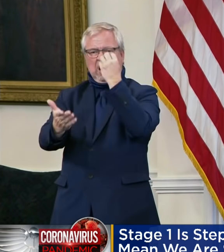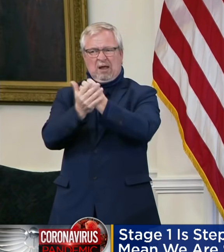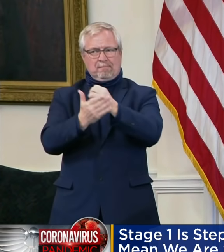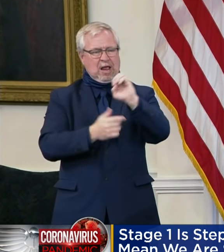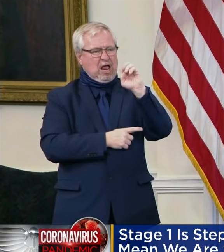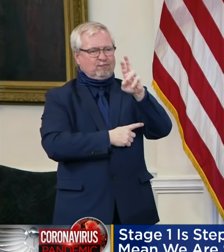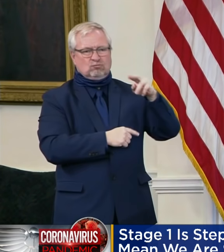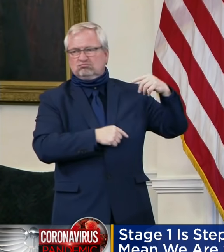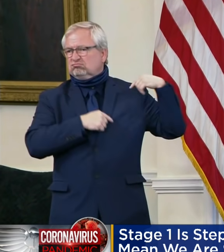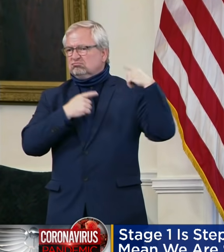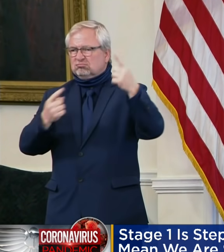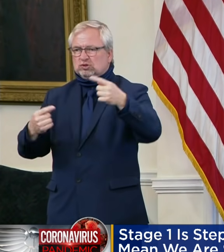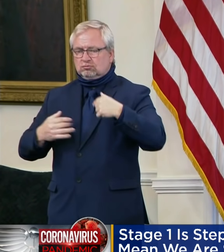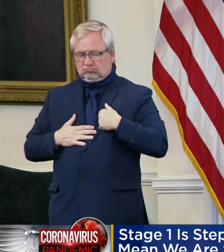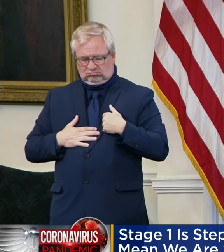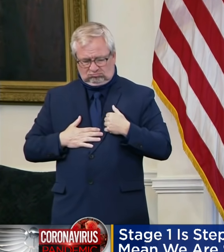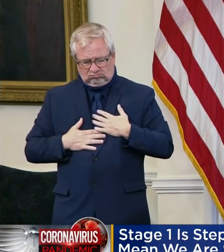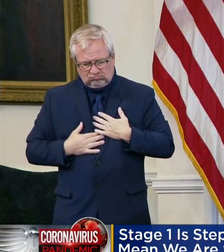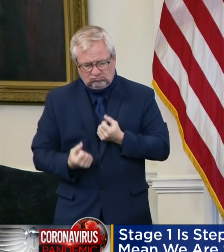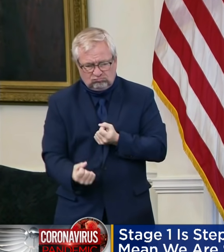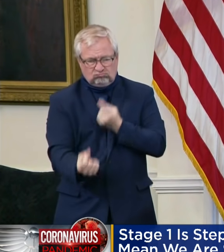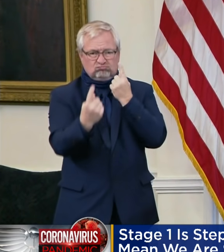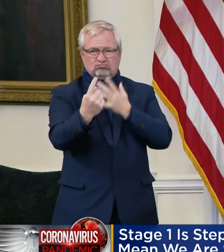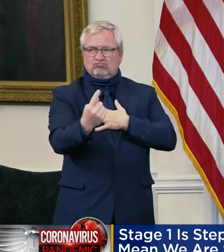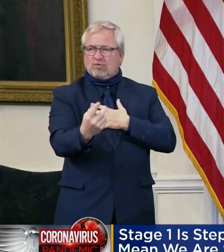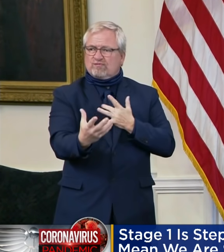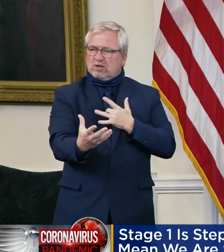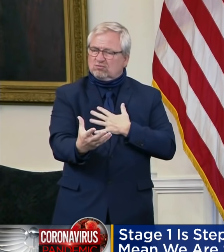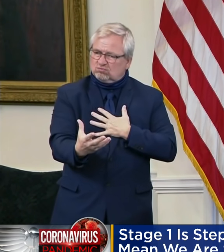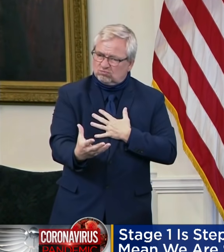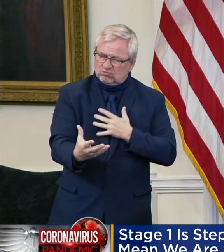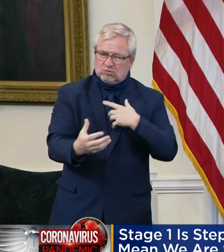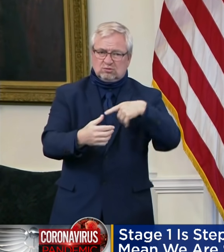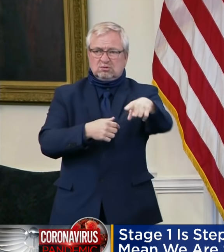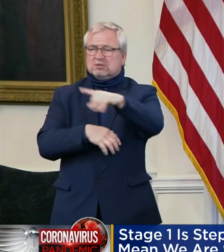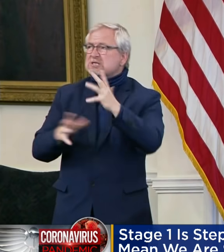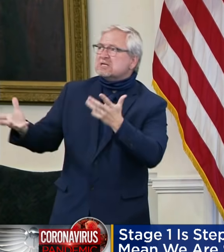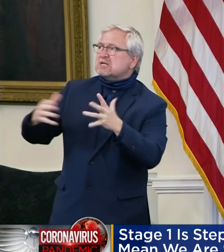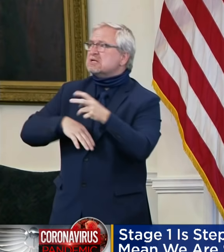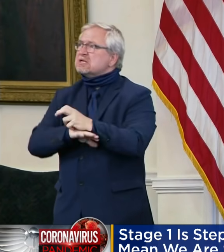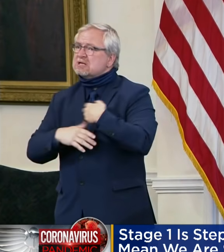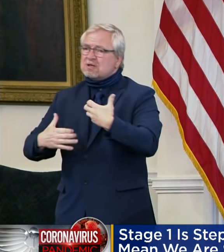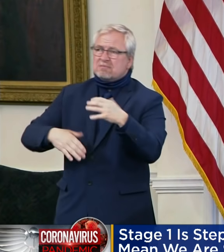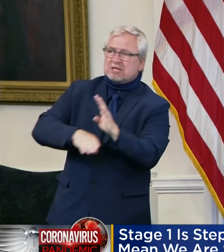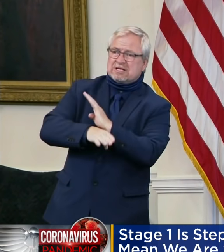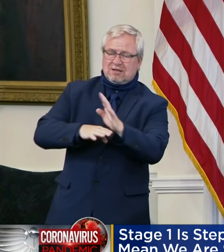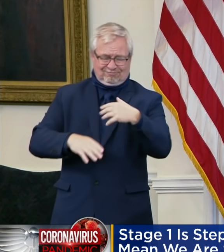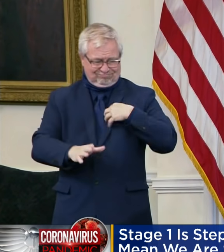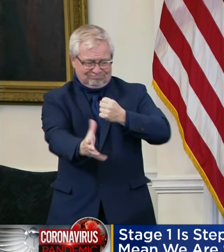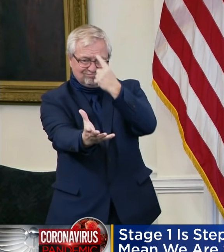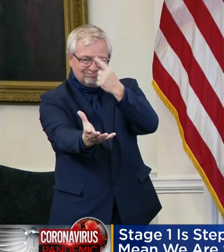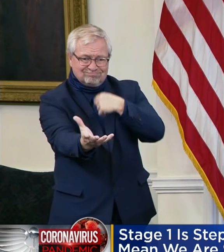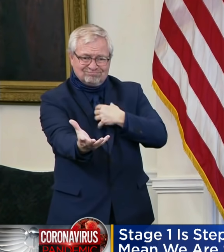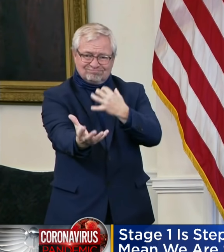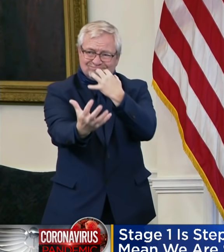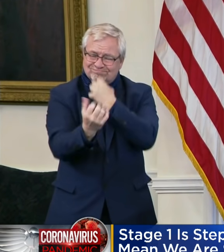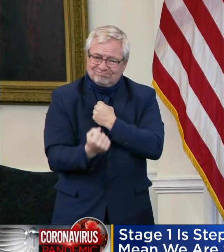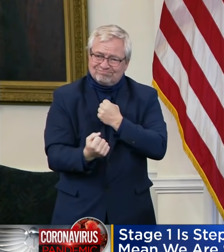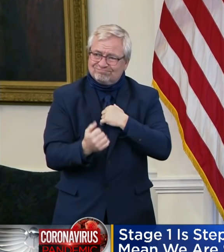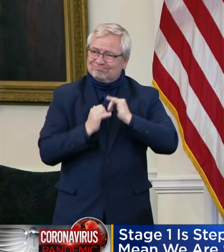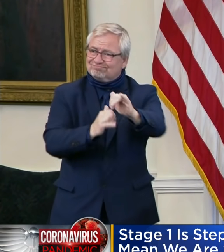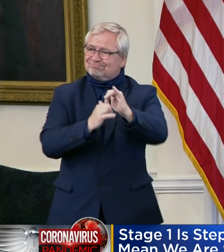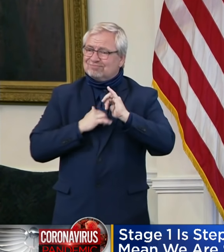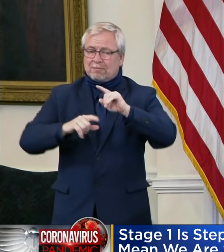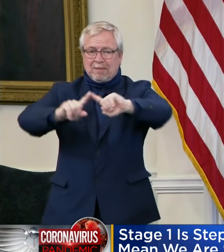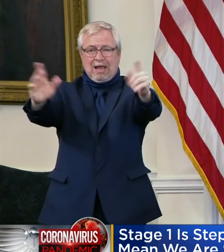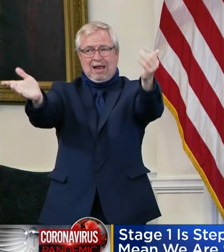that I understand they want to get reopened, and I understand people need to get back to work. But we are going about this in what we